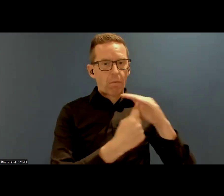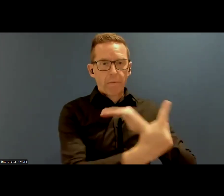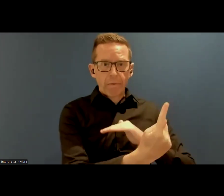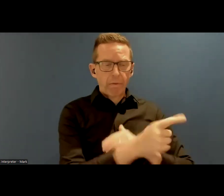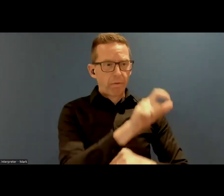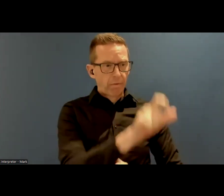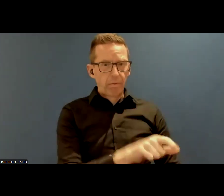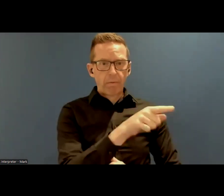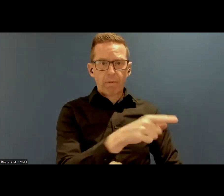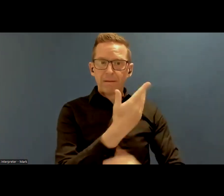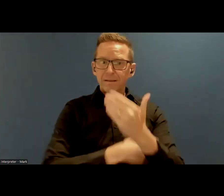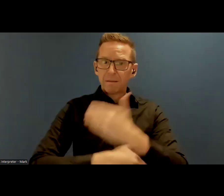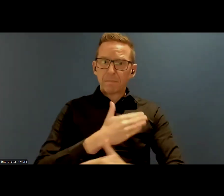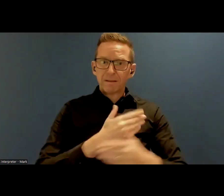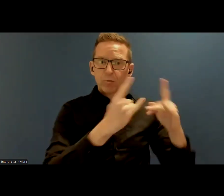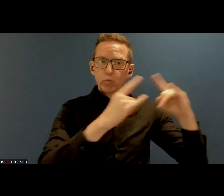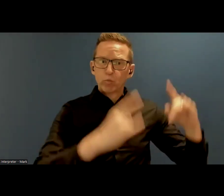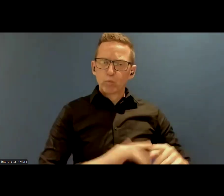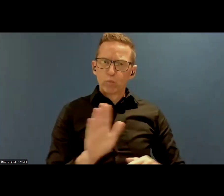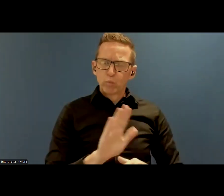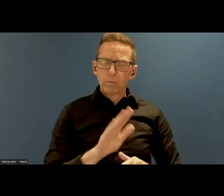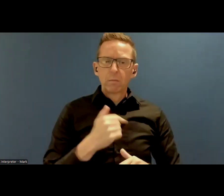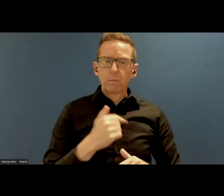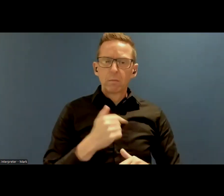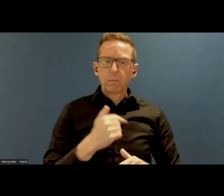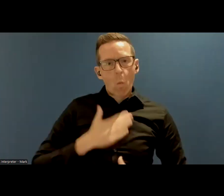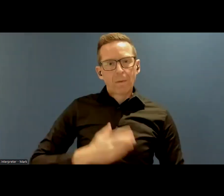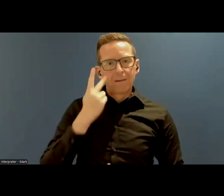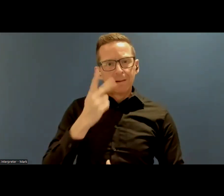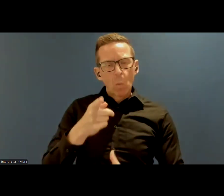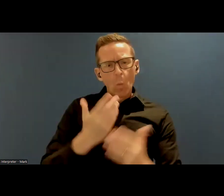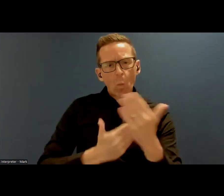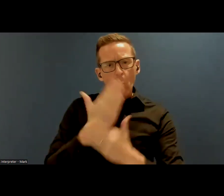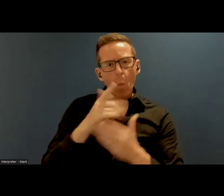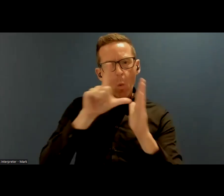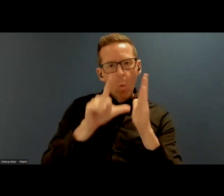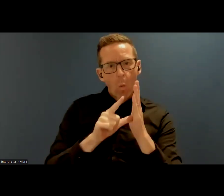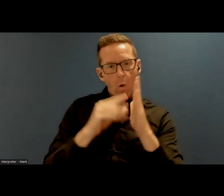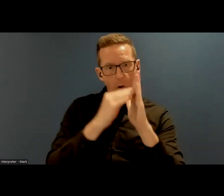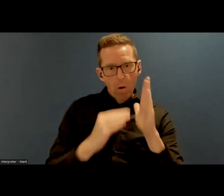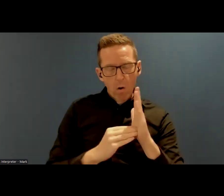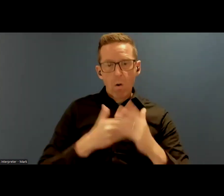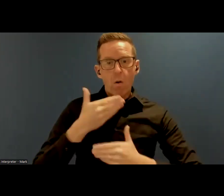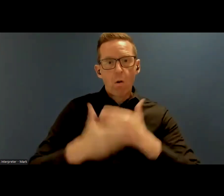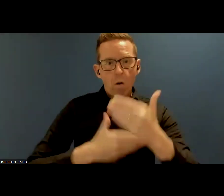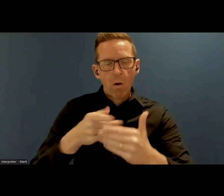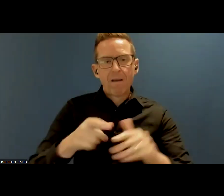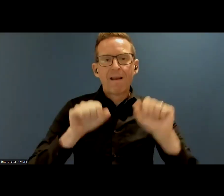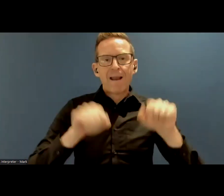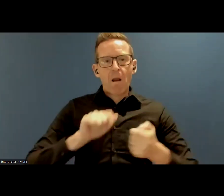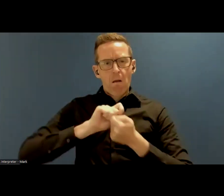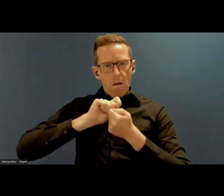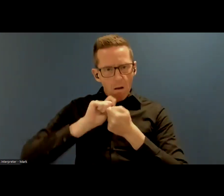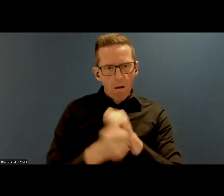by enacting laws or through the legislative processes that are going to reverse the entire